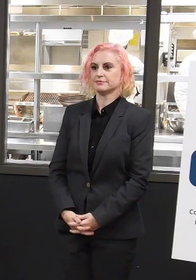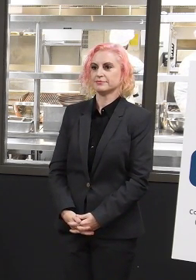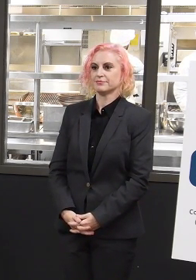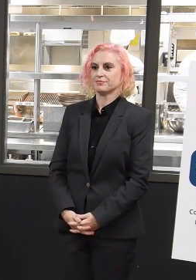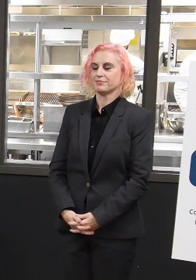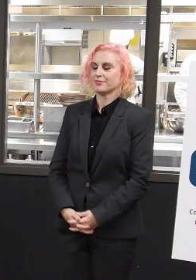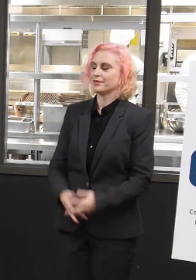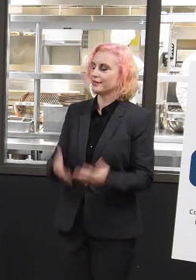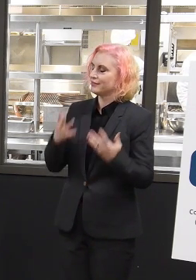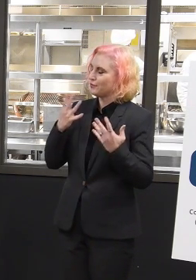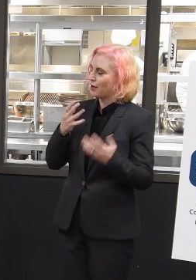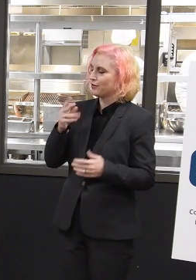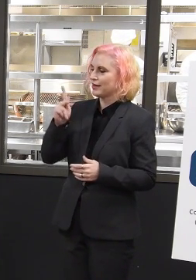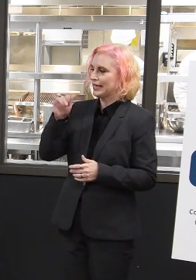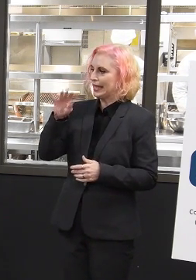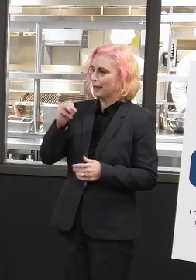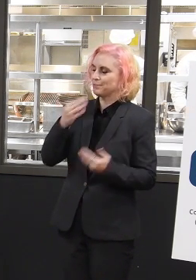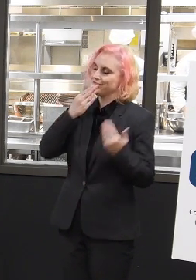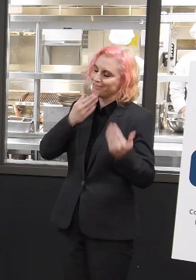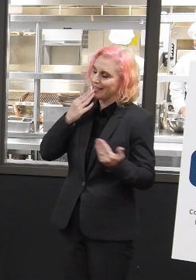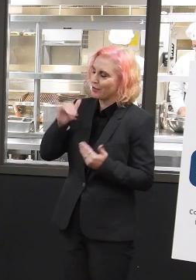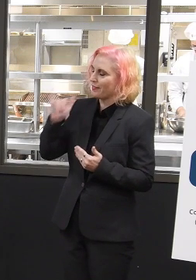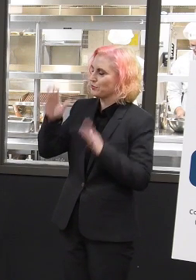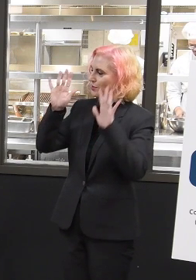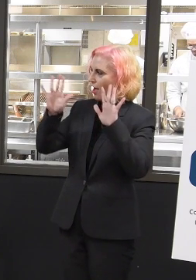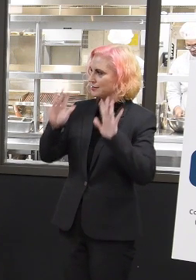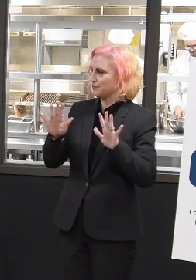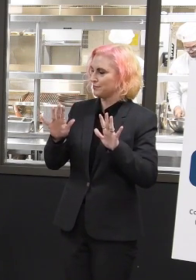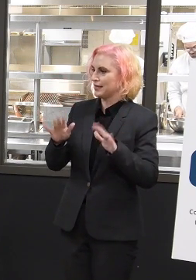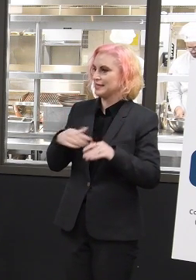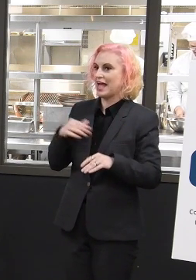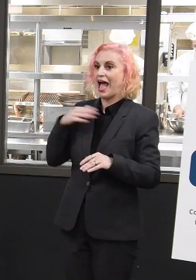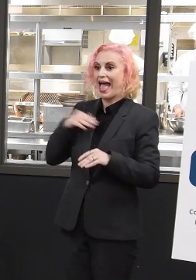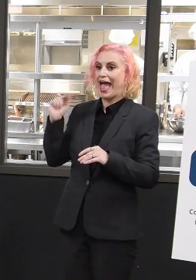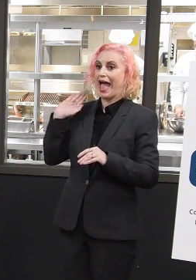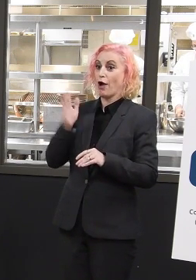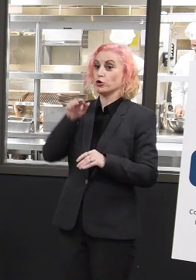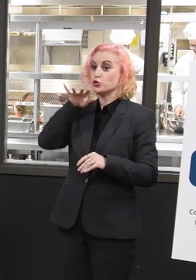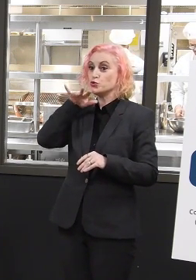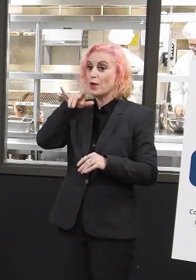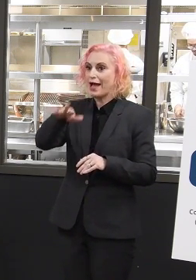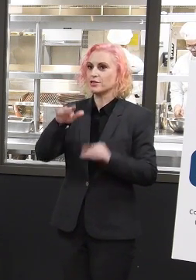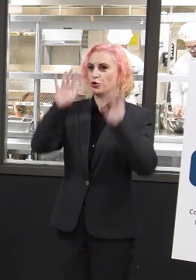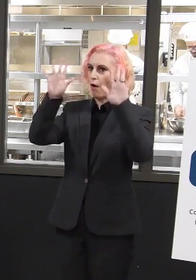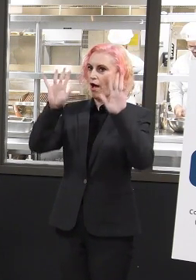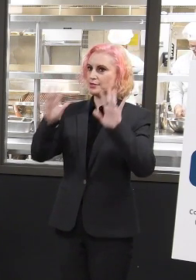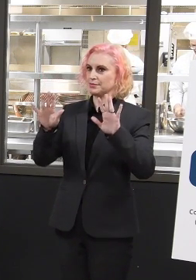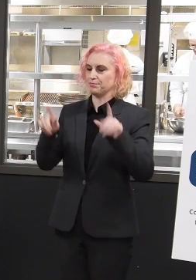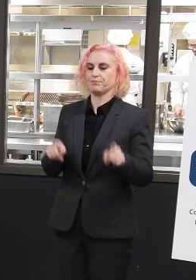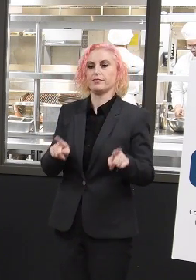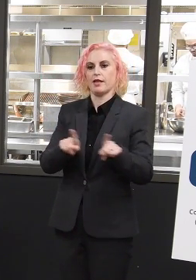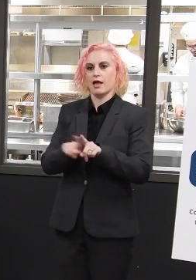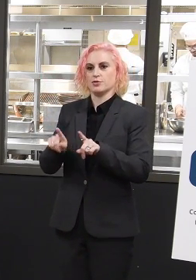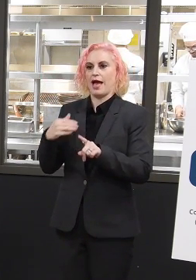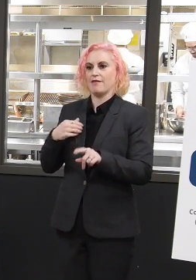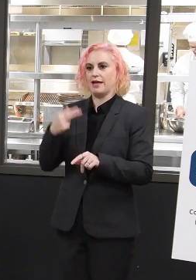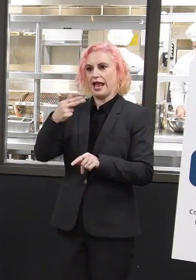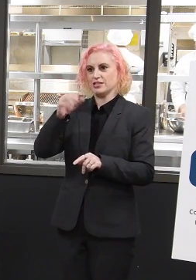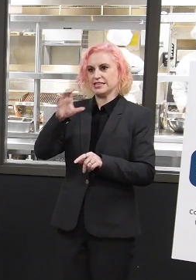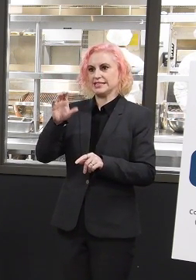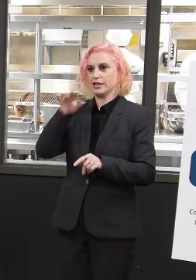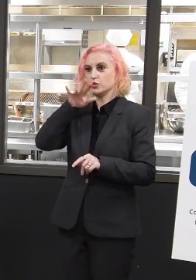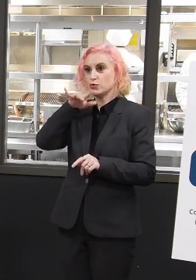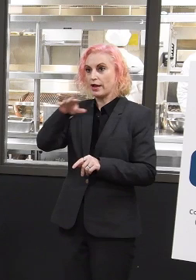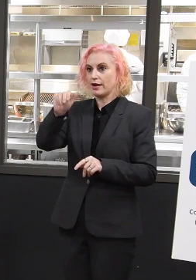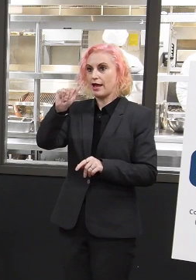Wow, Kimberly, thank you so much. That was absolutely awesome, as our dragons are awesome. And we also have an HCC